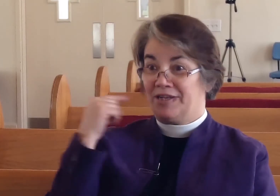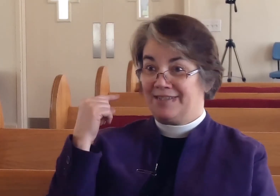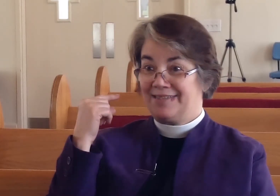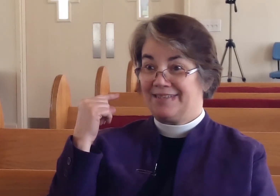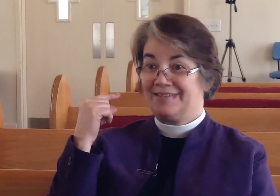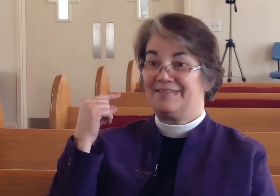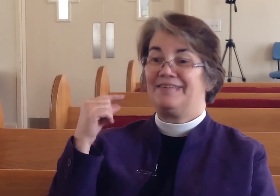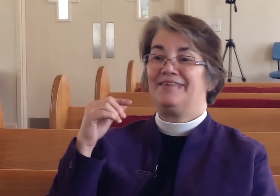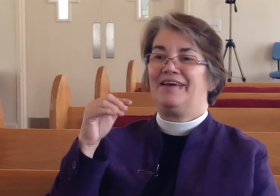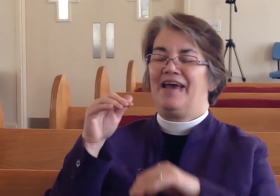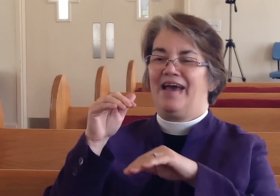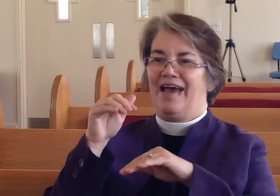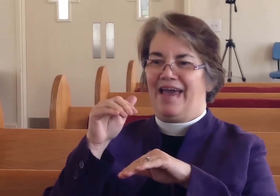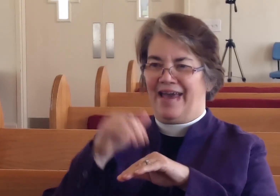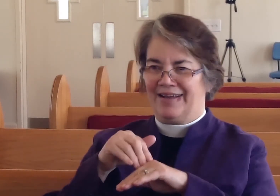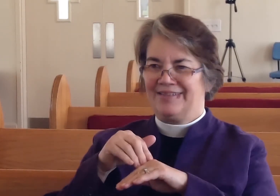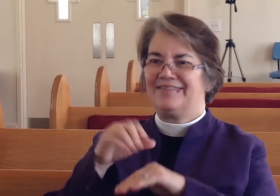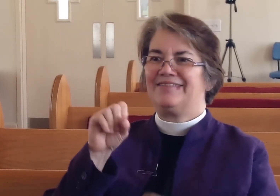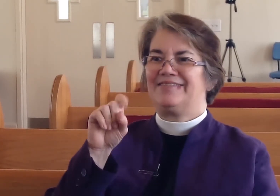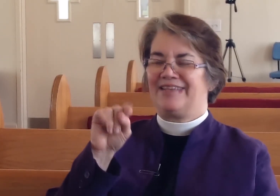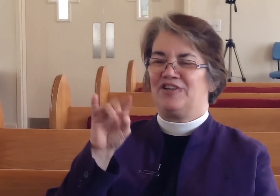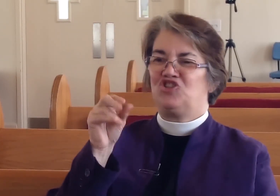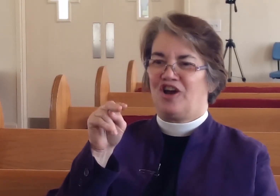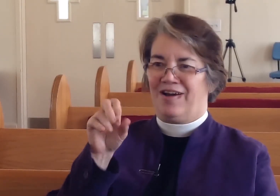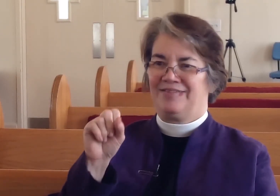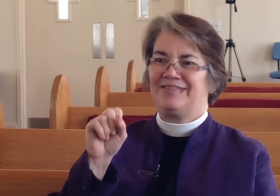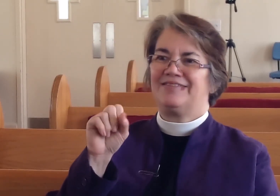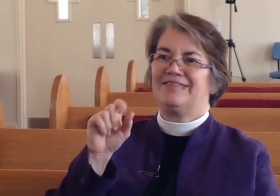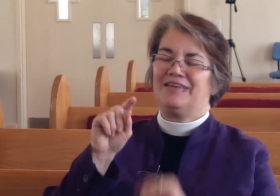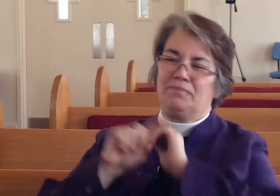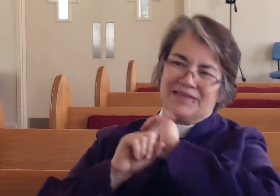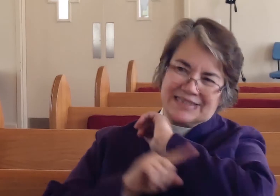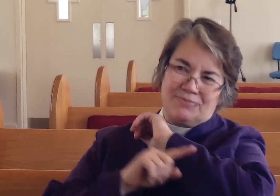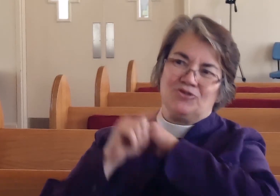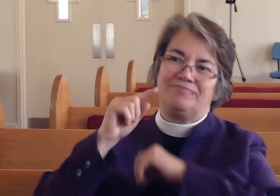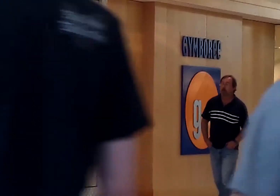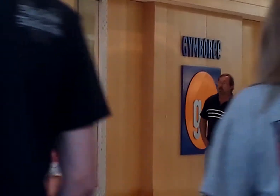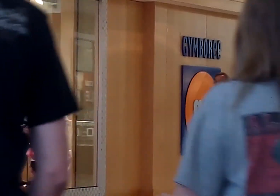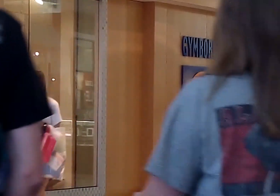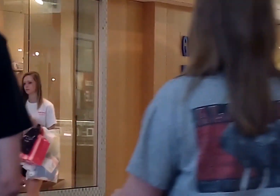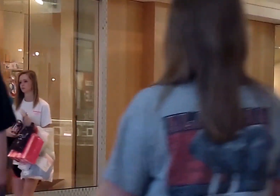Those signs are all that link thousands of deaf people to religious services each week.